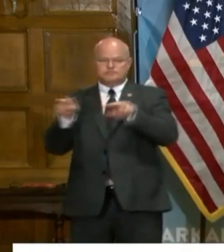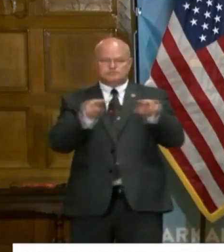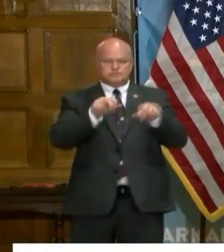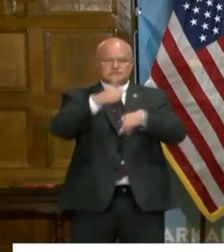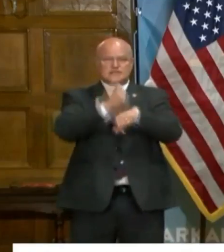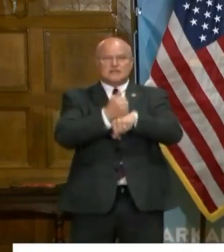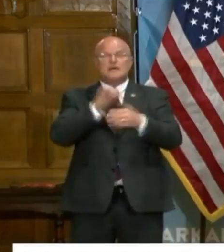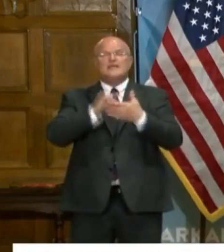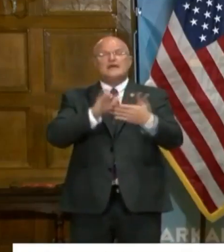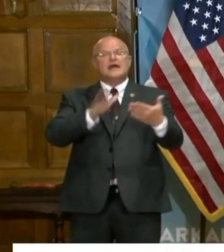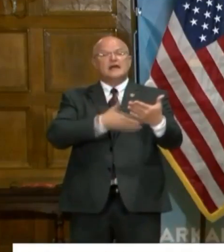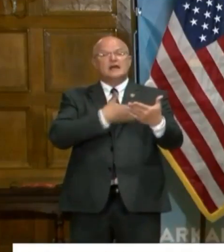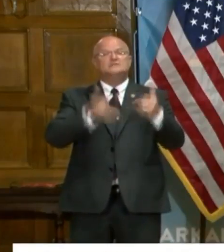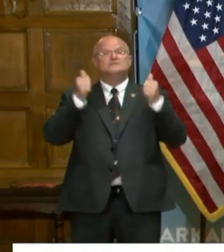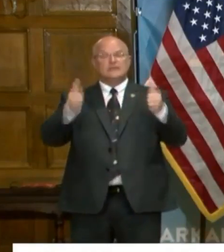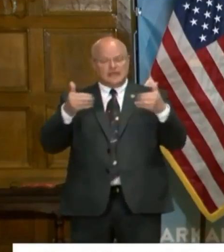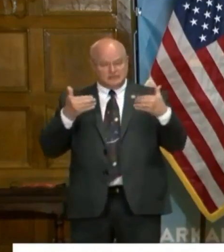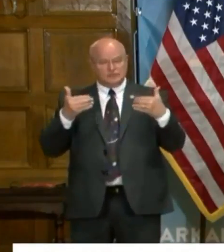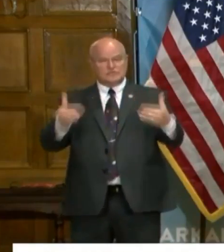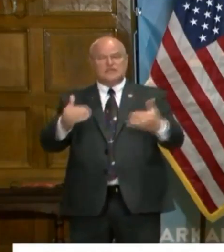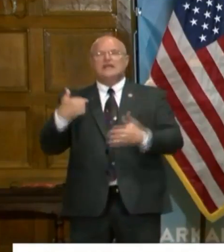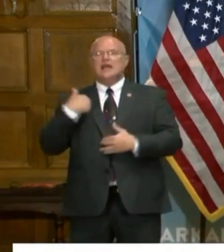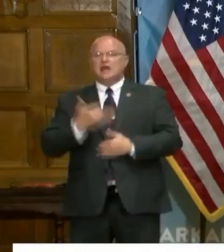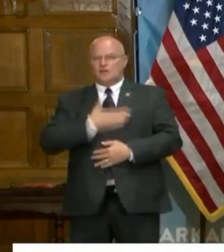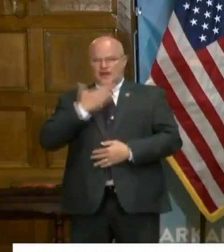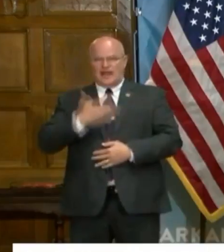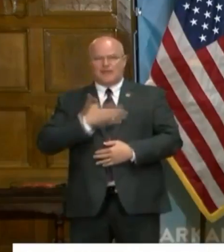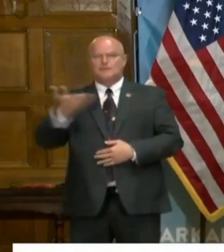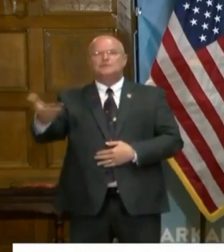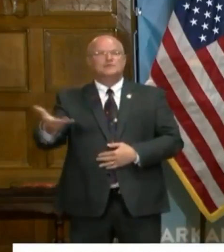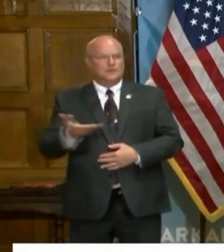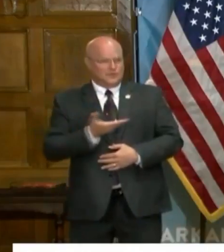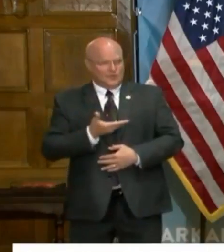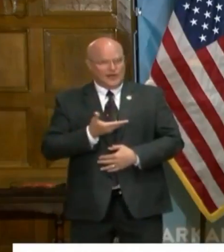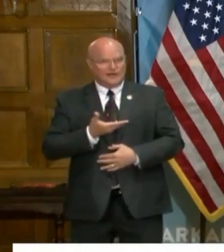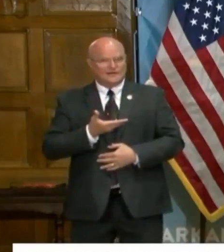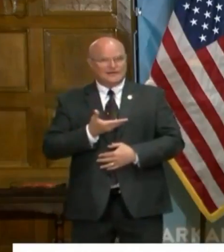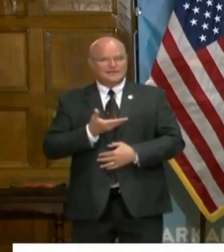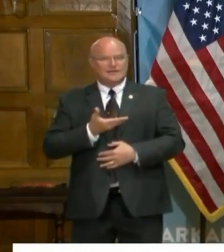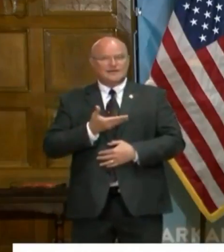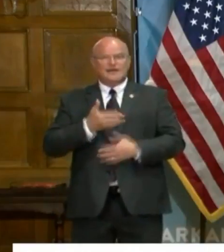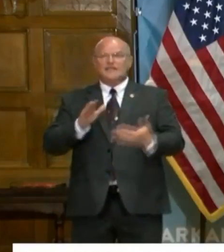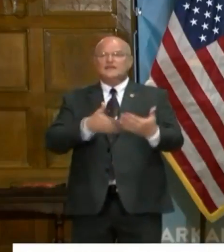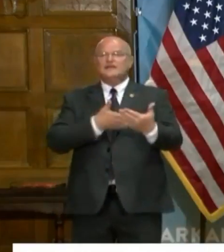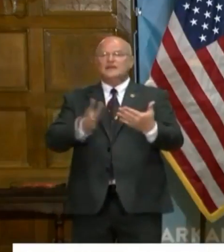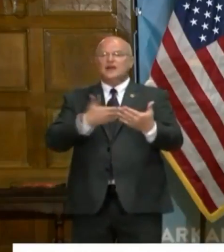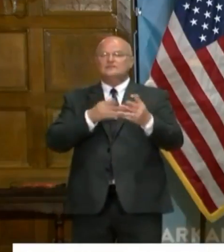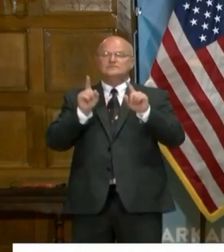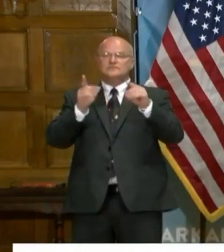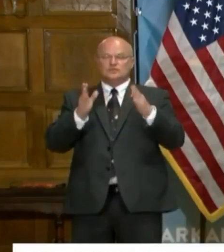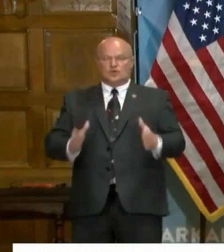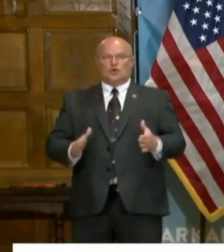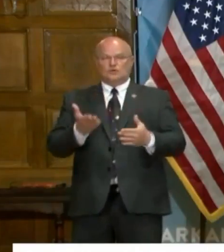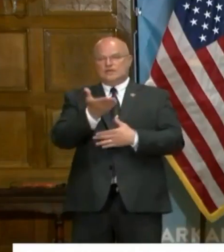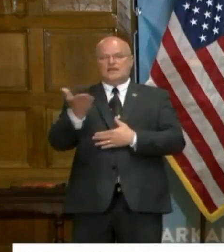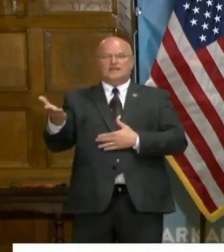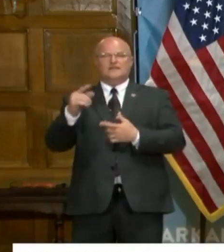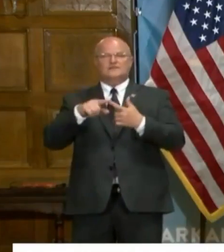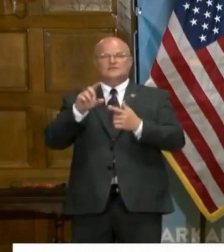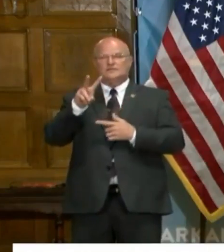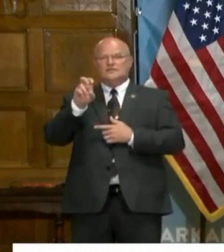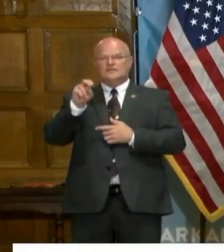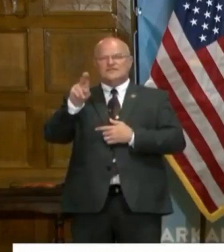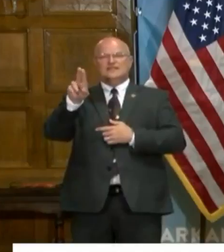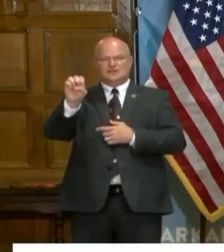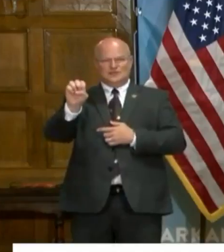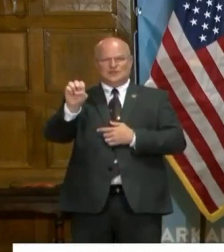then that concert can proceed, and we're delighted to welcome the concert goers there to that